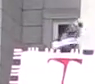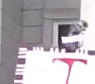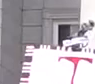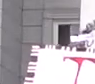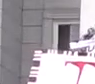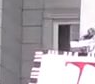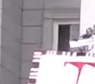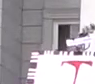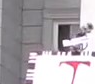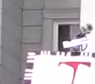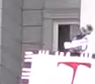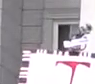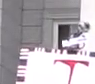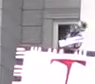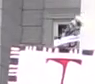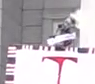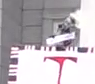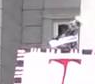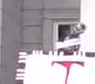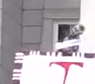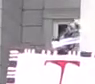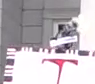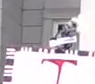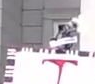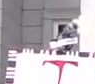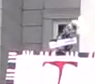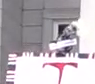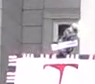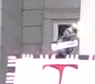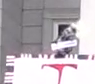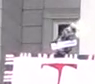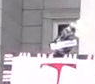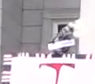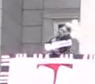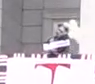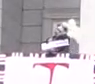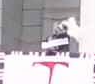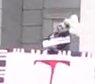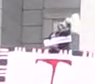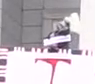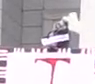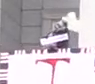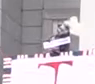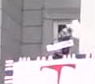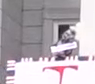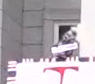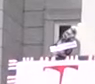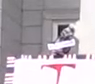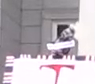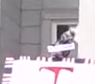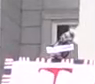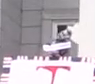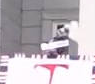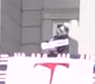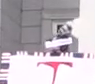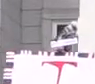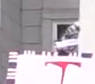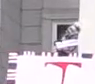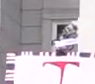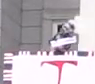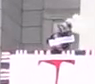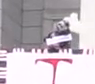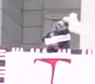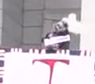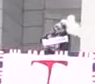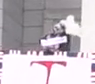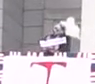Some other stuff about me, besides being at the State House here, I'm on the board of Emerge. I run a transgender support group with the New